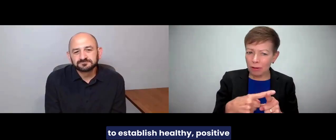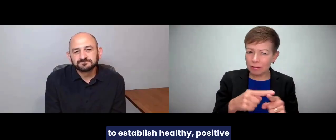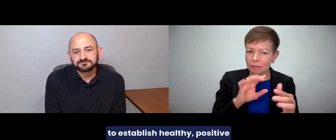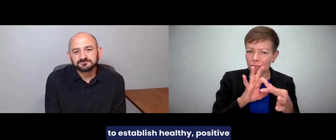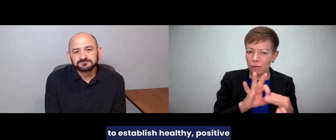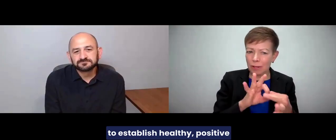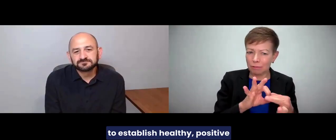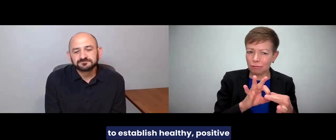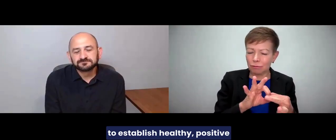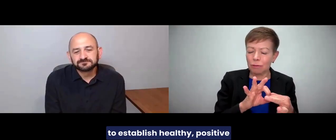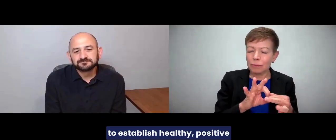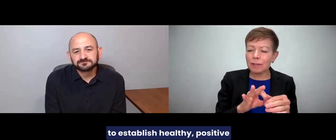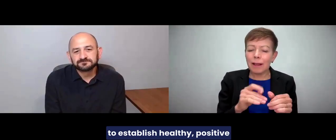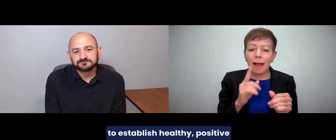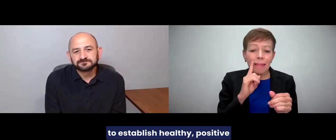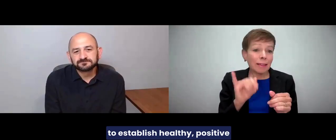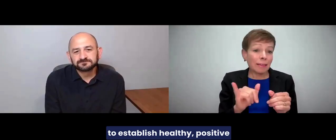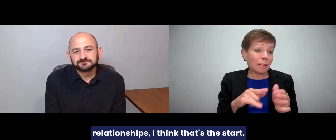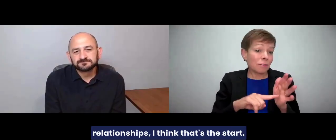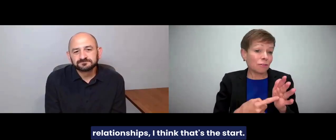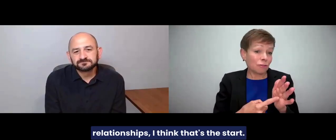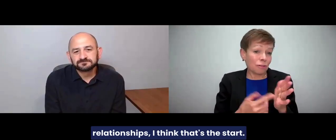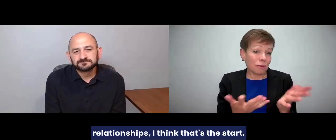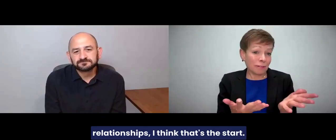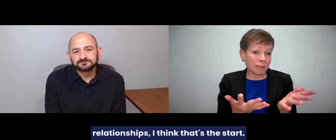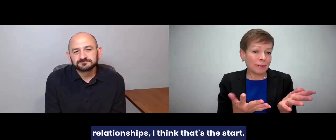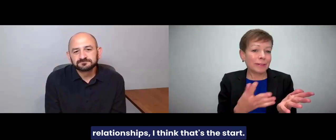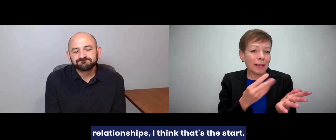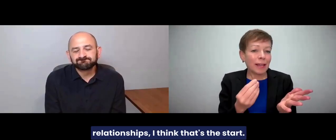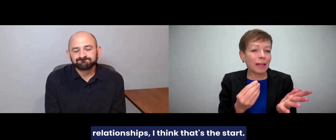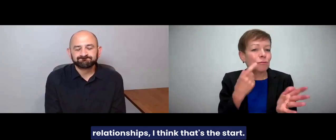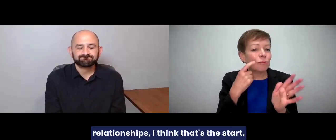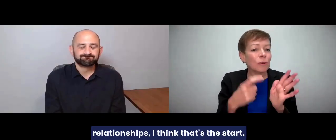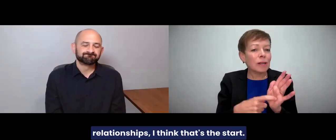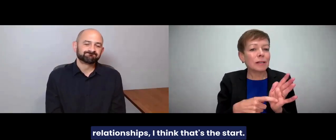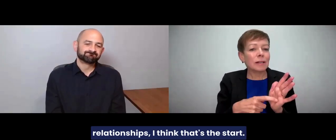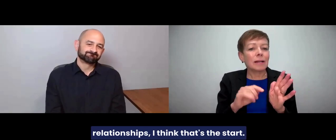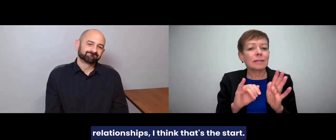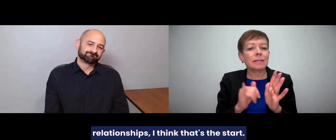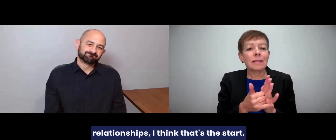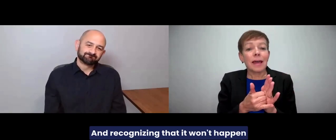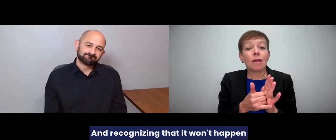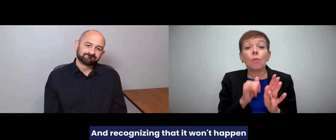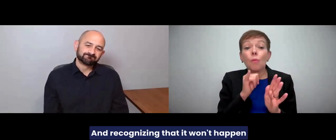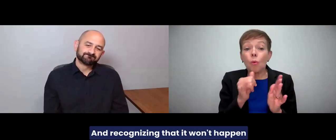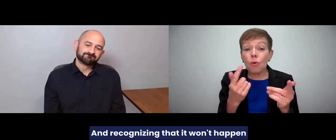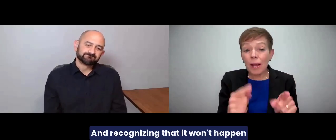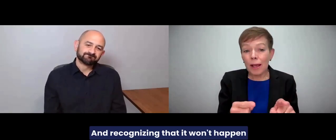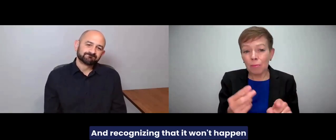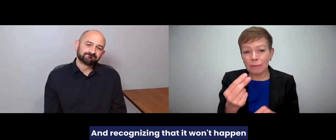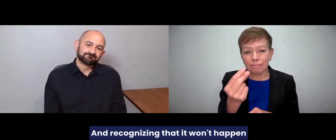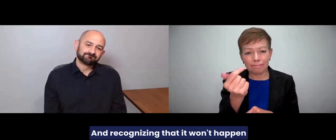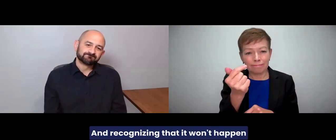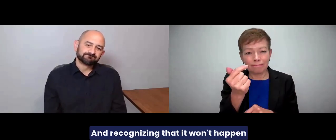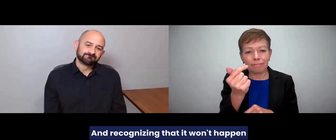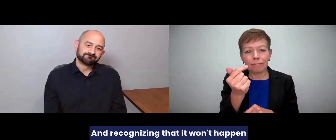to establish healthy, positive relationships, I think that's the start. And